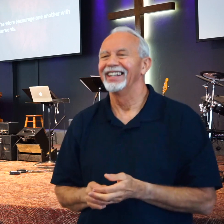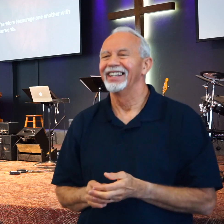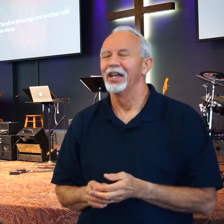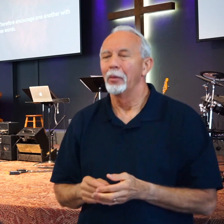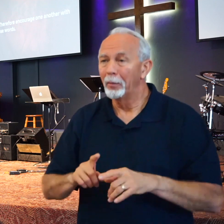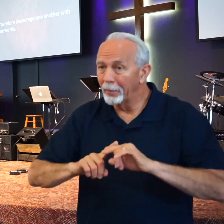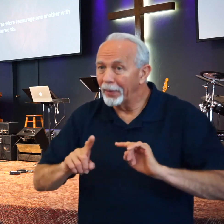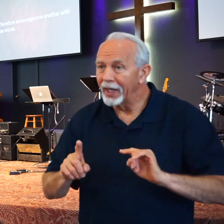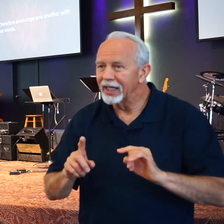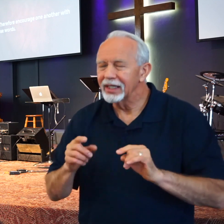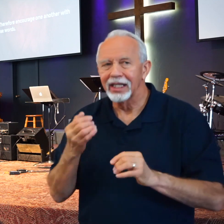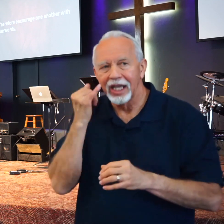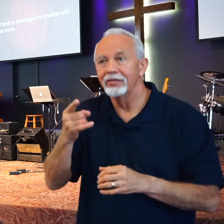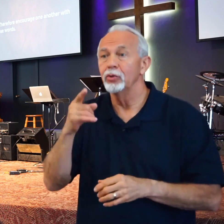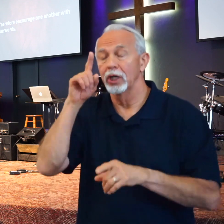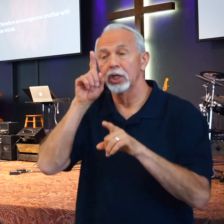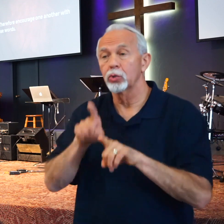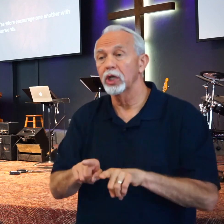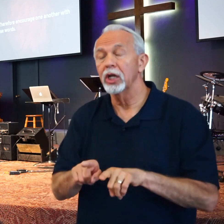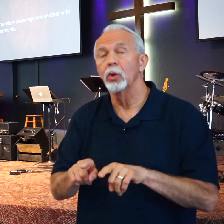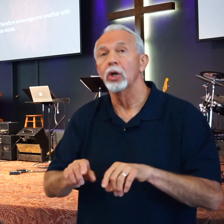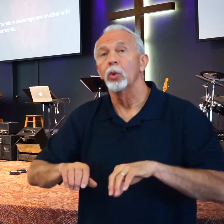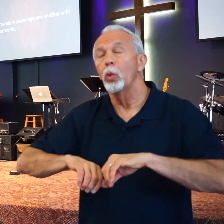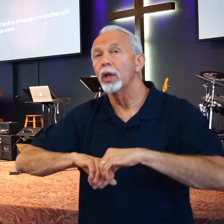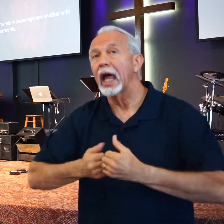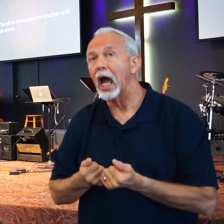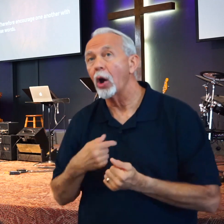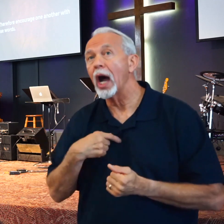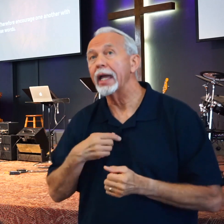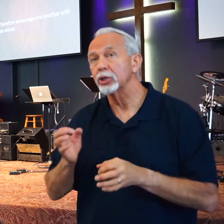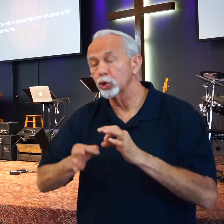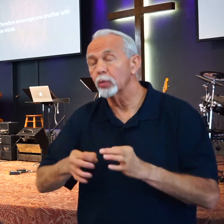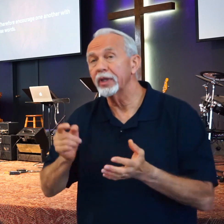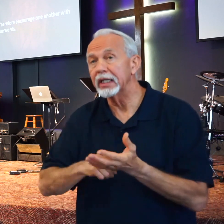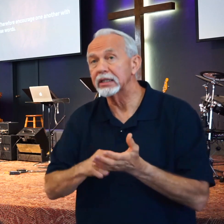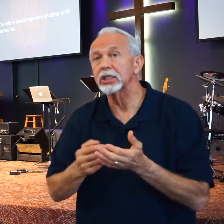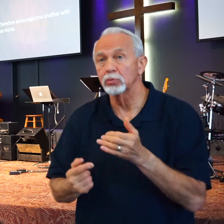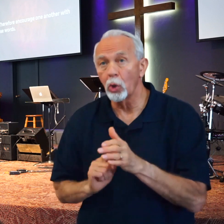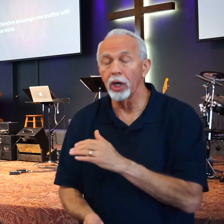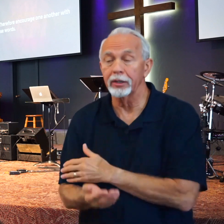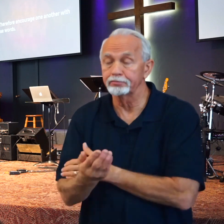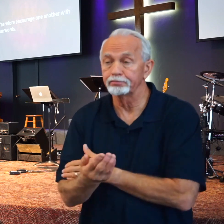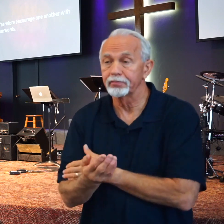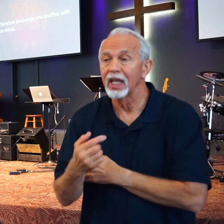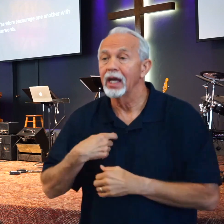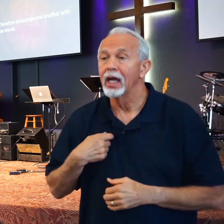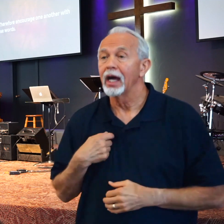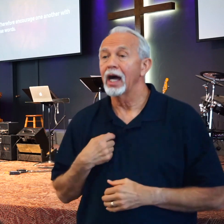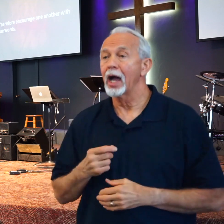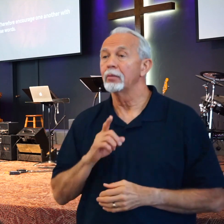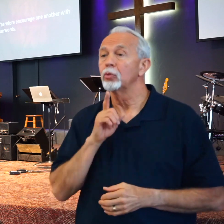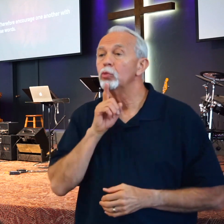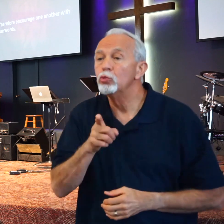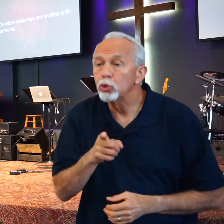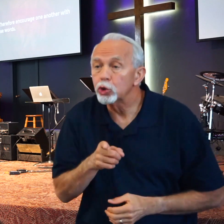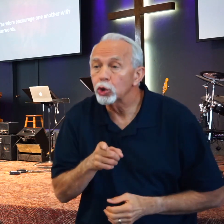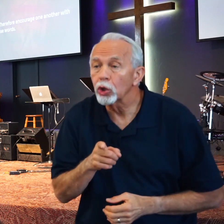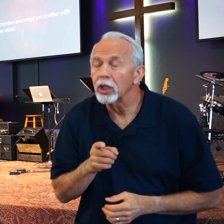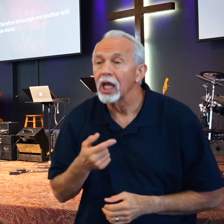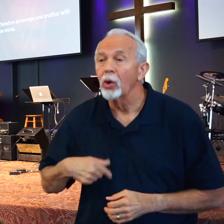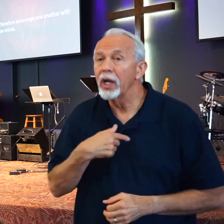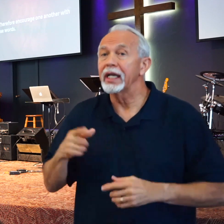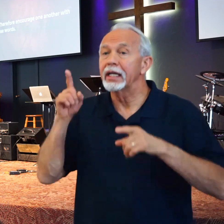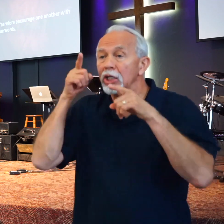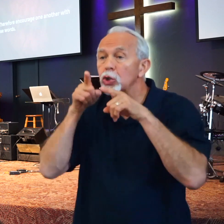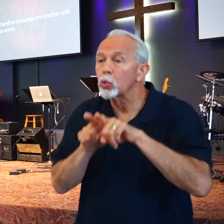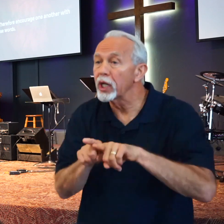But whether you agree with how I interpret some of these things today, I'm absolutely certain we can agree on